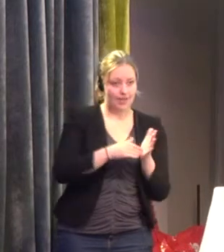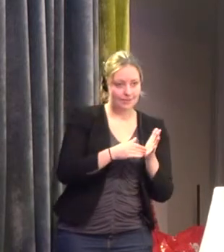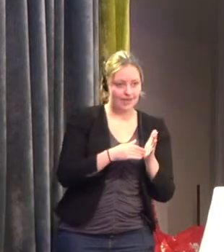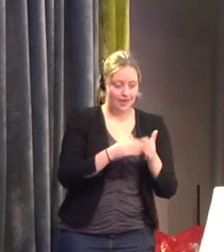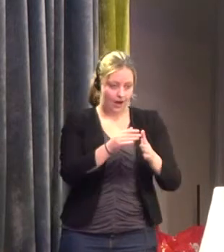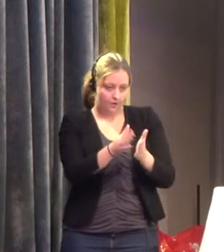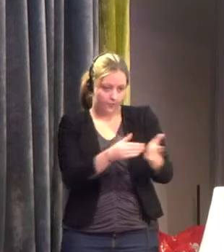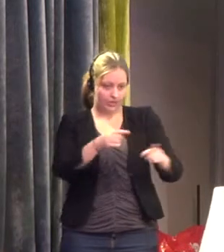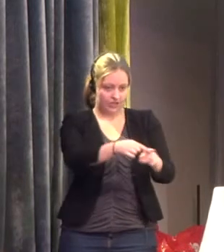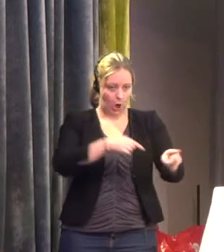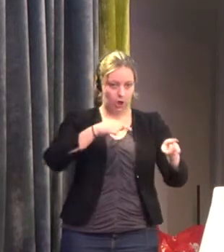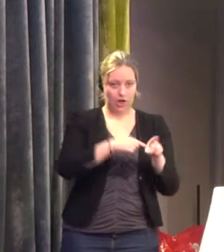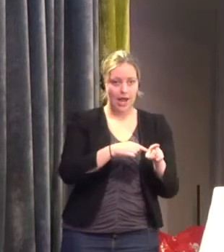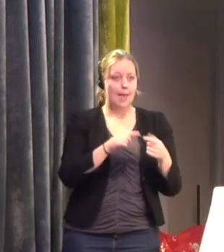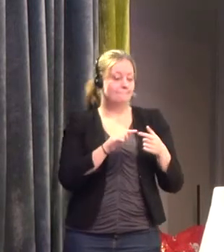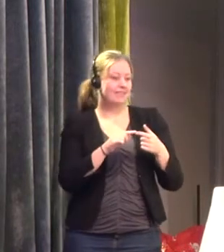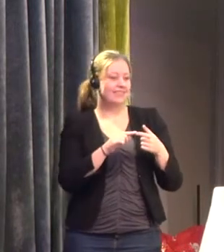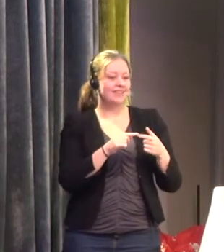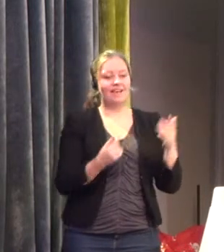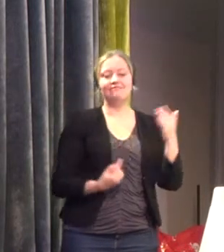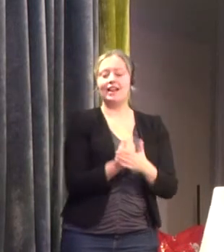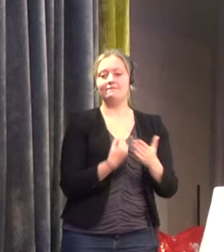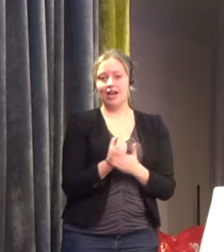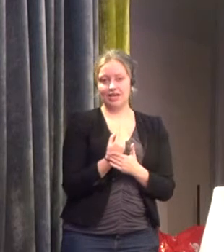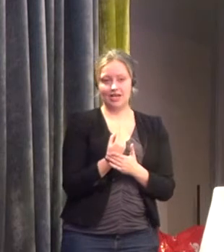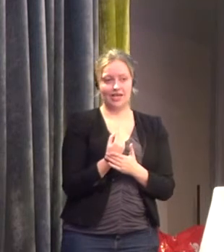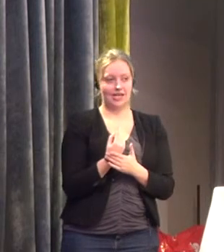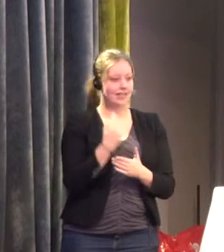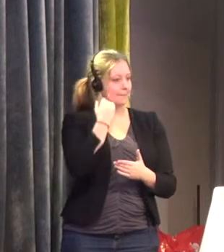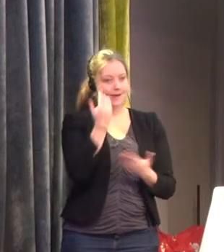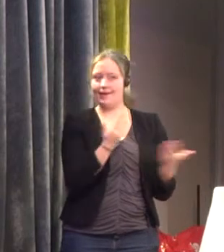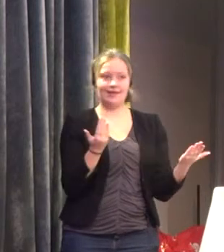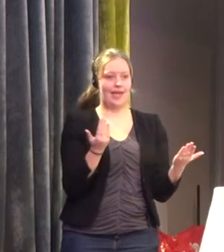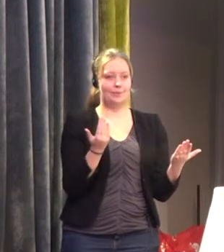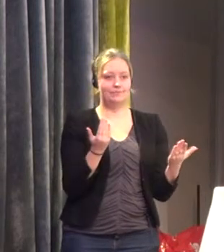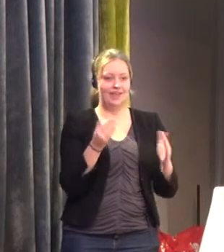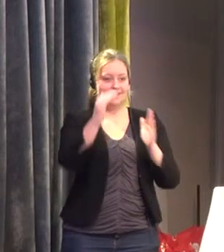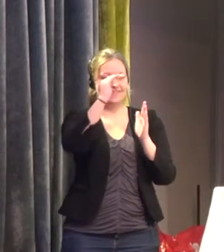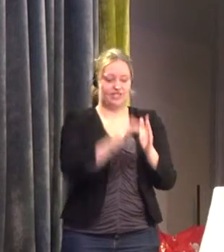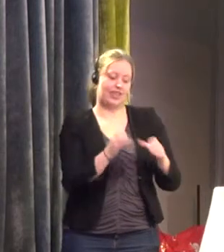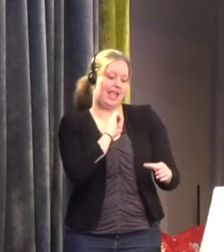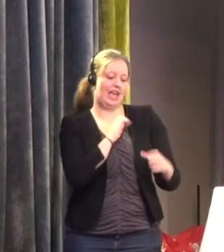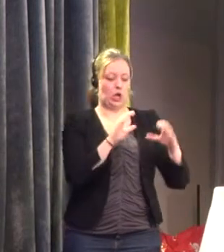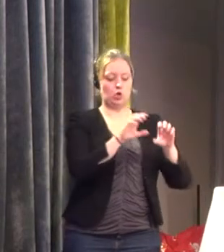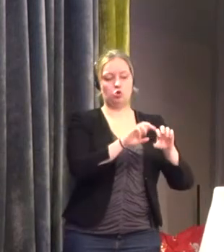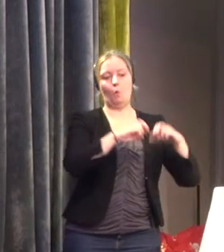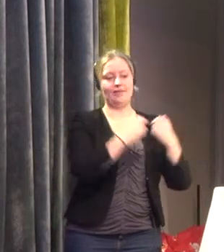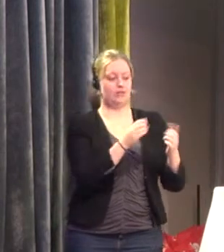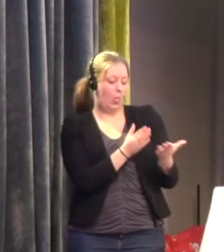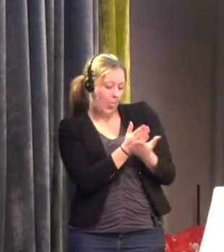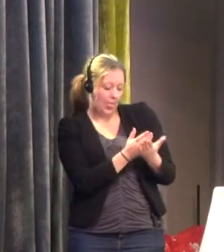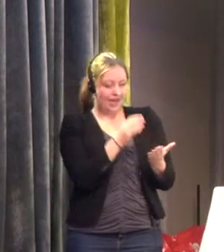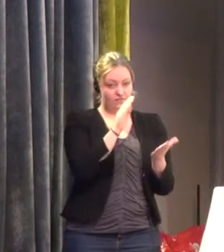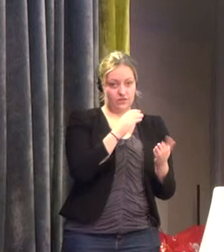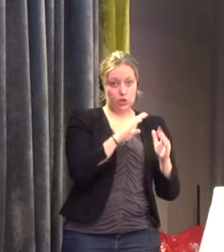did not commission an ad hoc committee to write a disability-specific treaty. Instead, they commissioned a committee that would